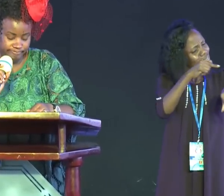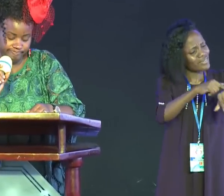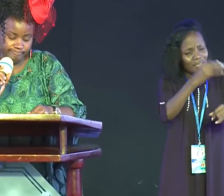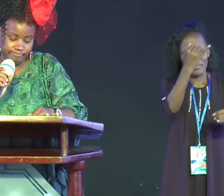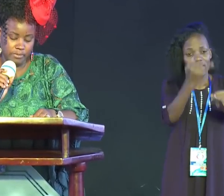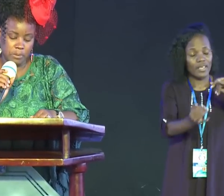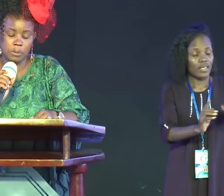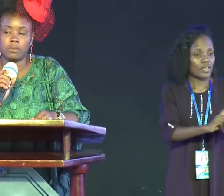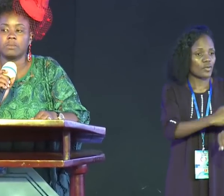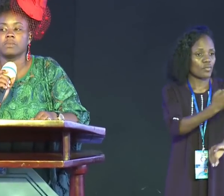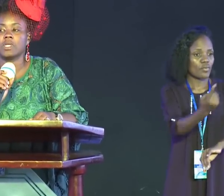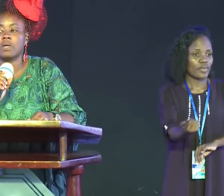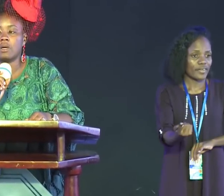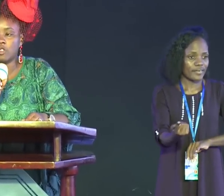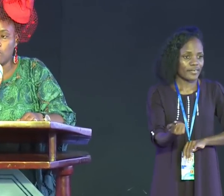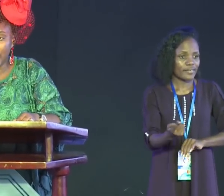how it will end.